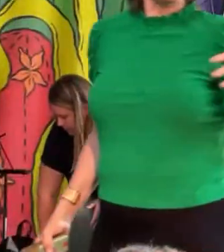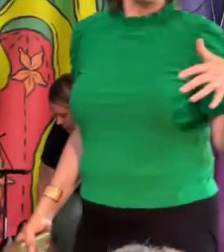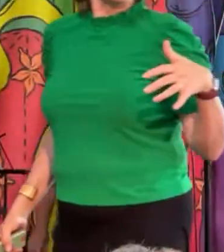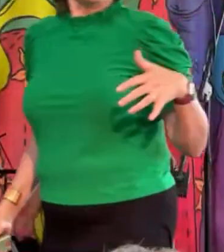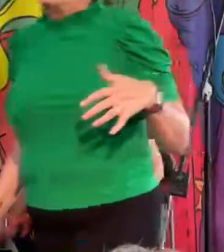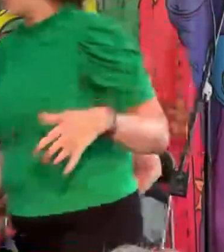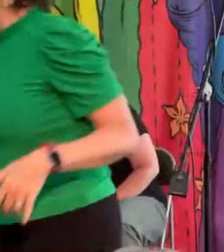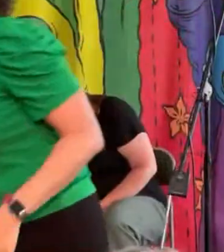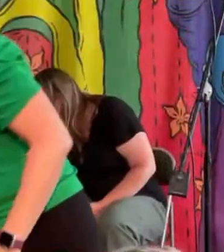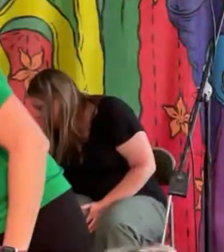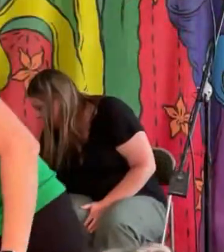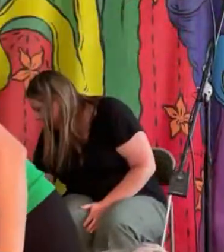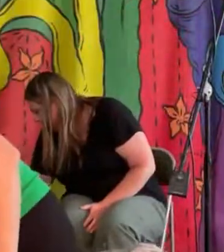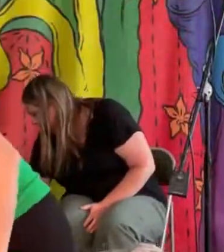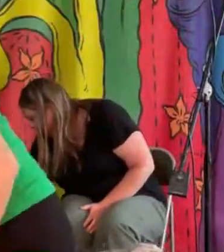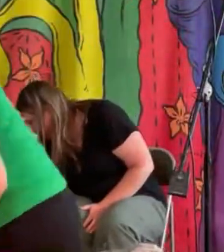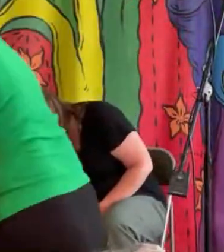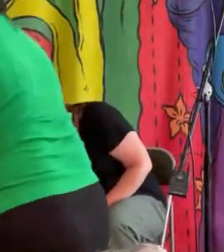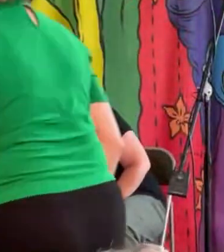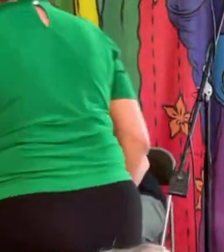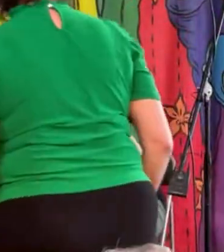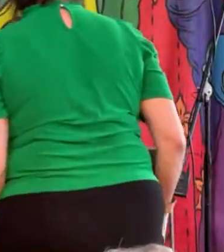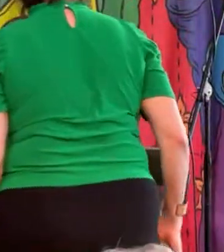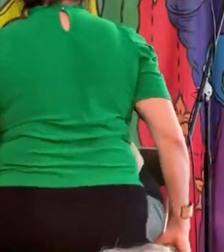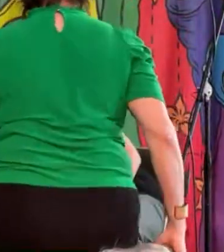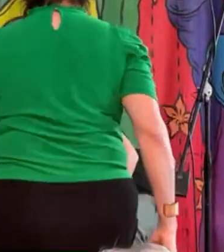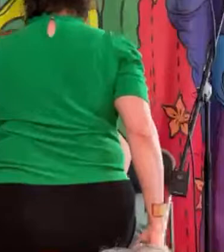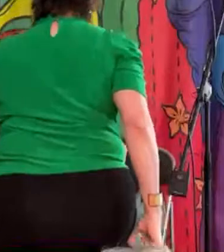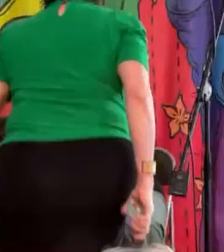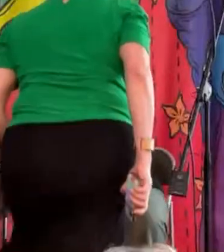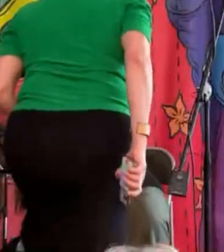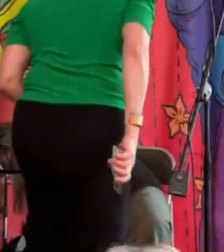Okay. And I just bring it and it works. Oh, thank you so